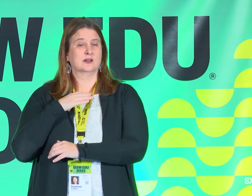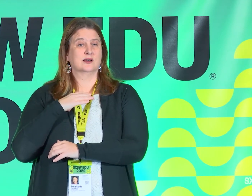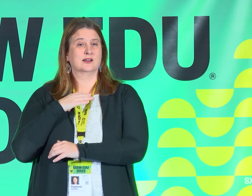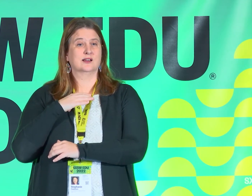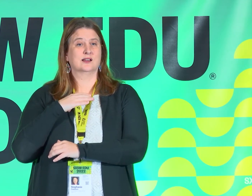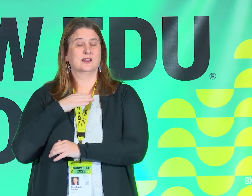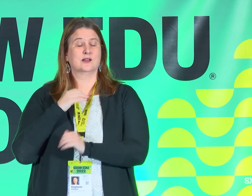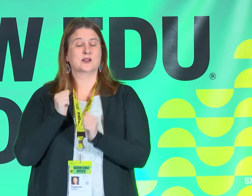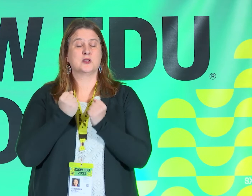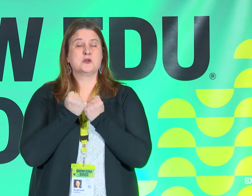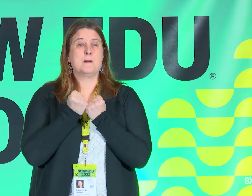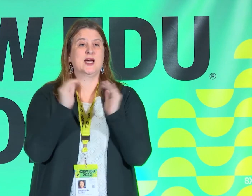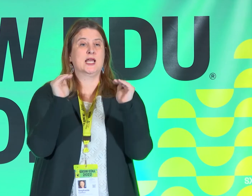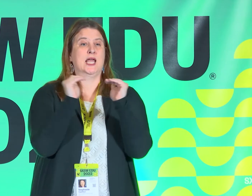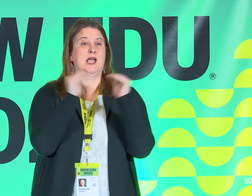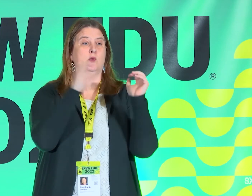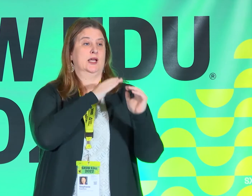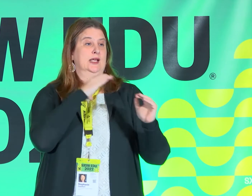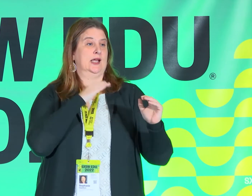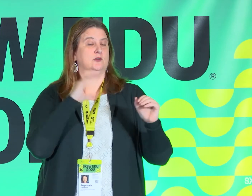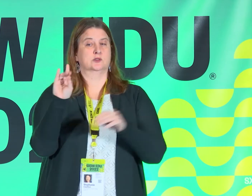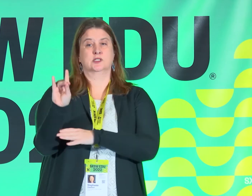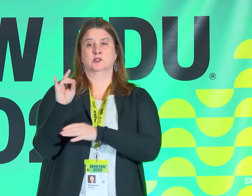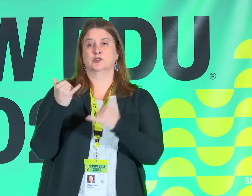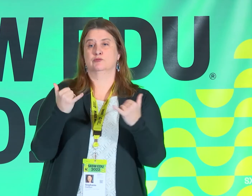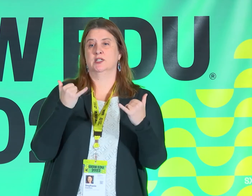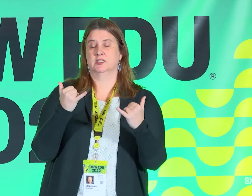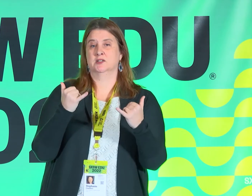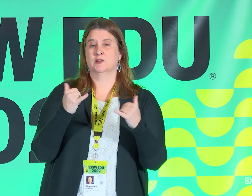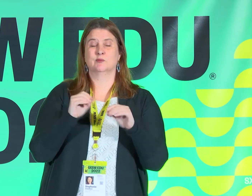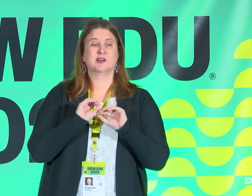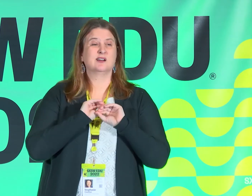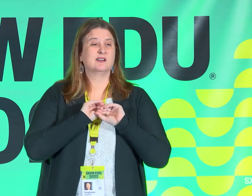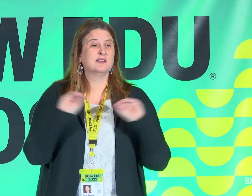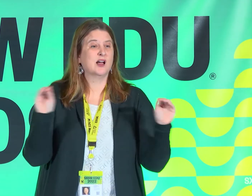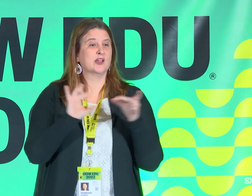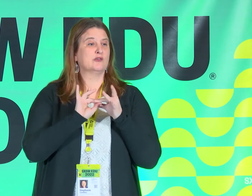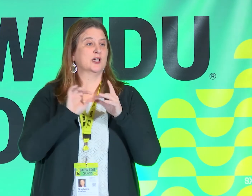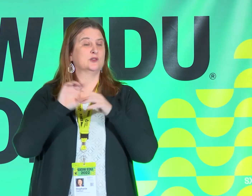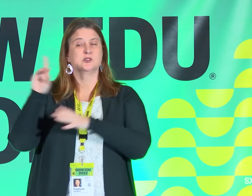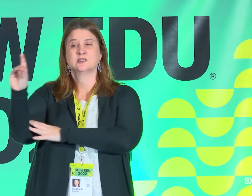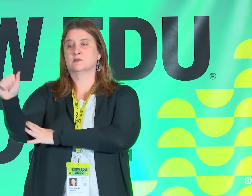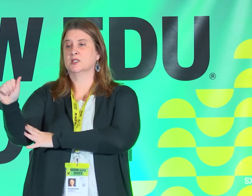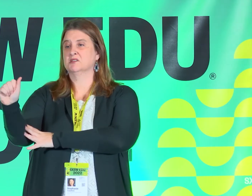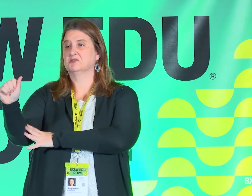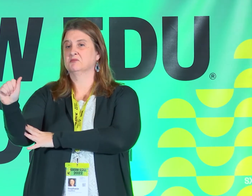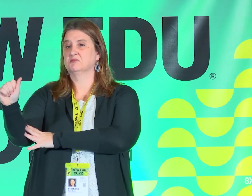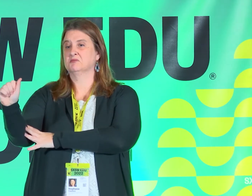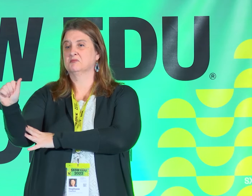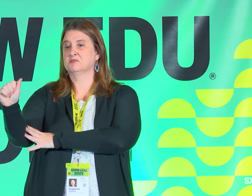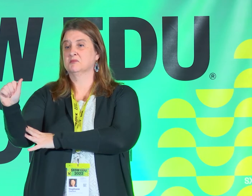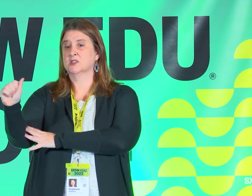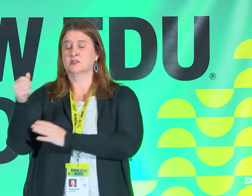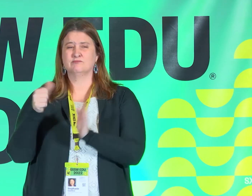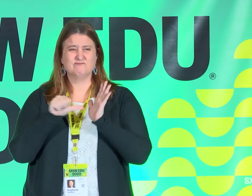Faculty Disability Council. There are lots of equity councils at UT, but there's been nothing related to